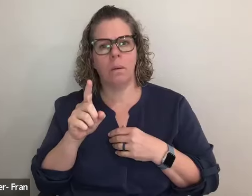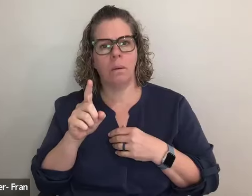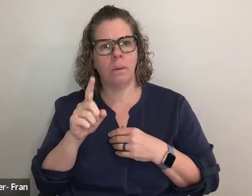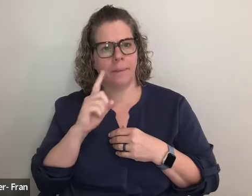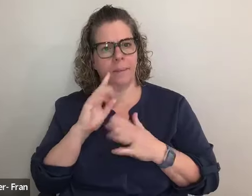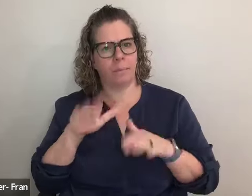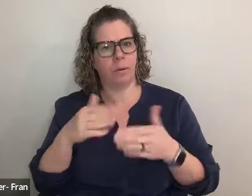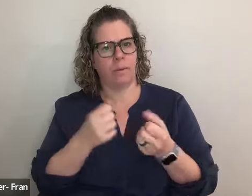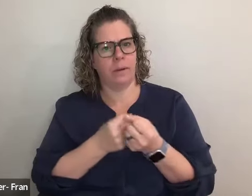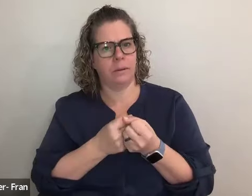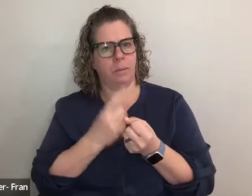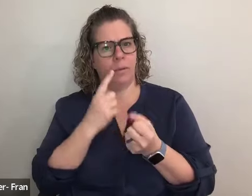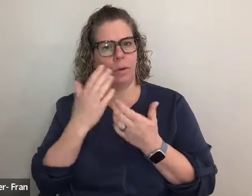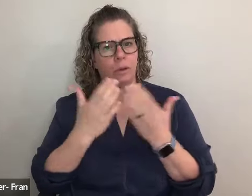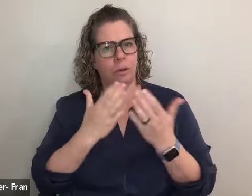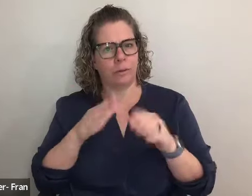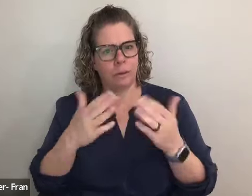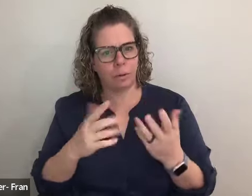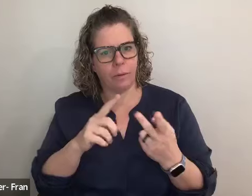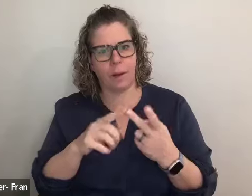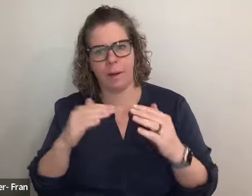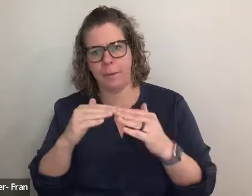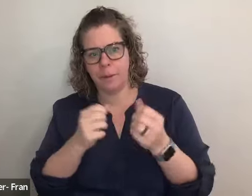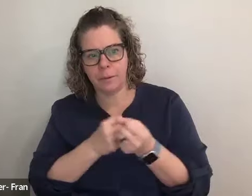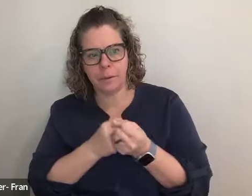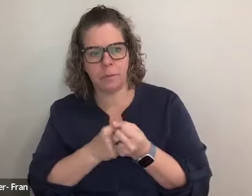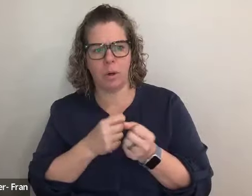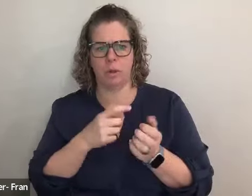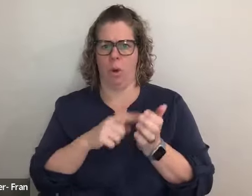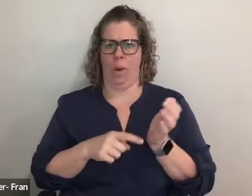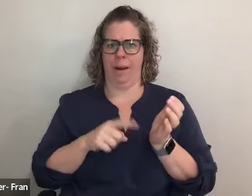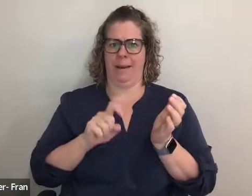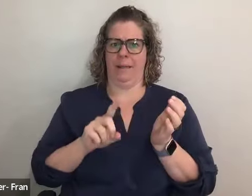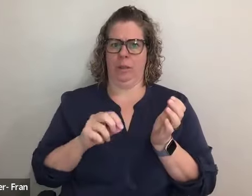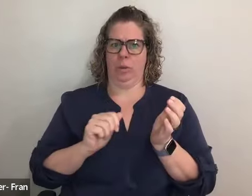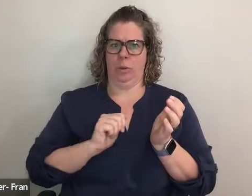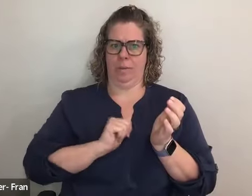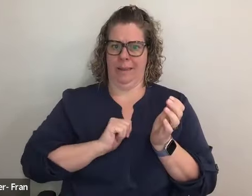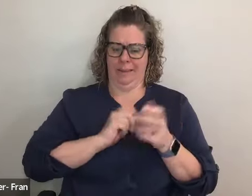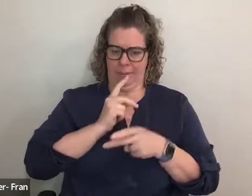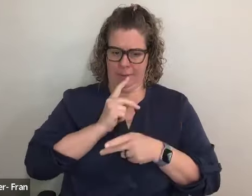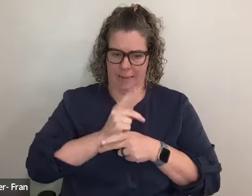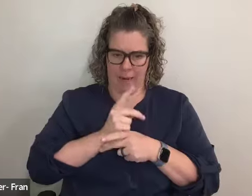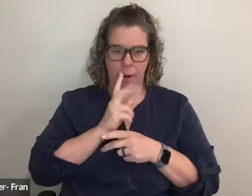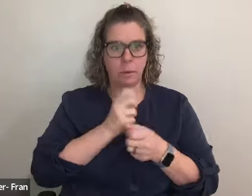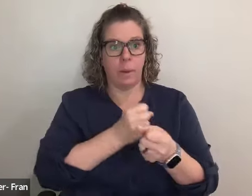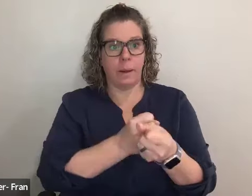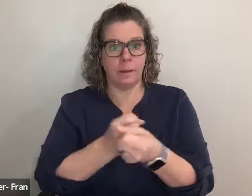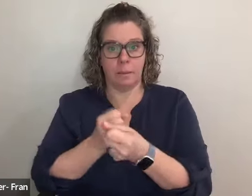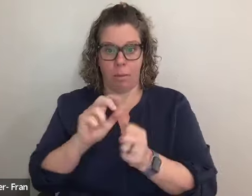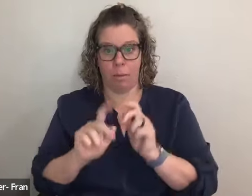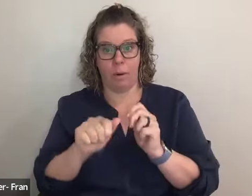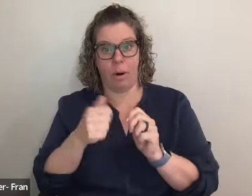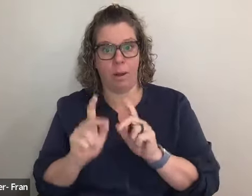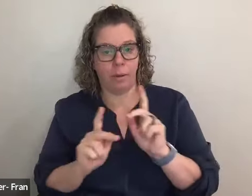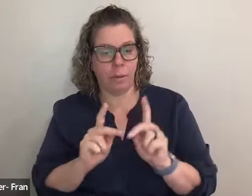here. And so really knowing what we need to do to take care of ourselves so that we can be there for others. And whether or not